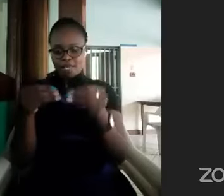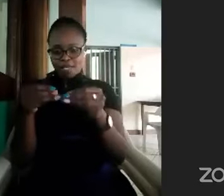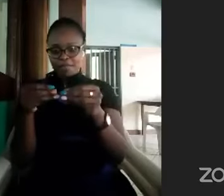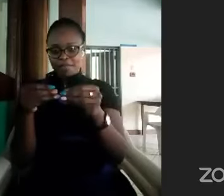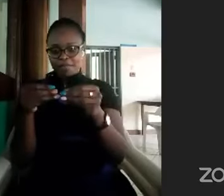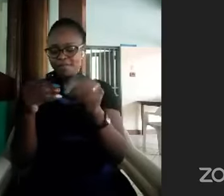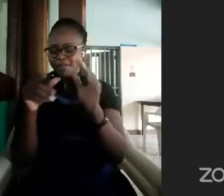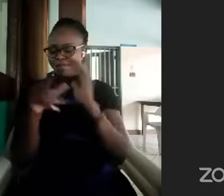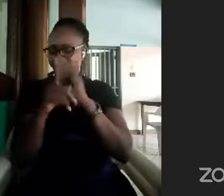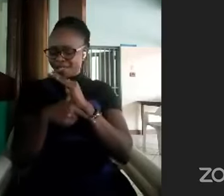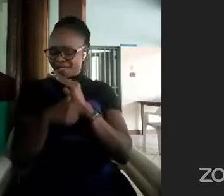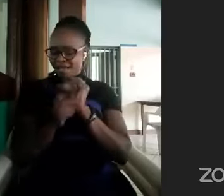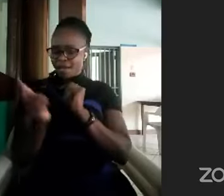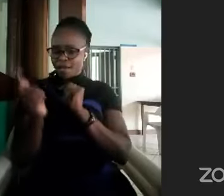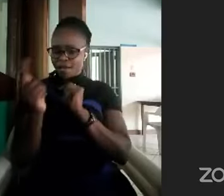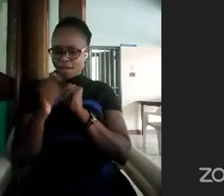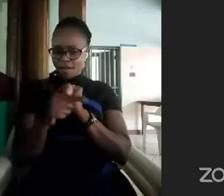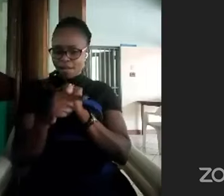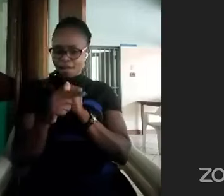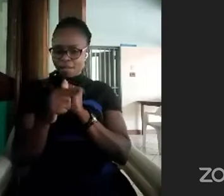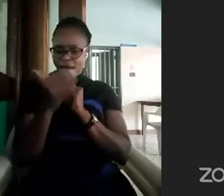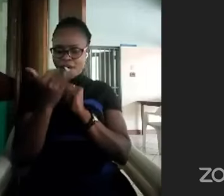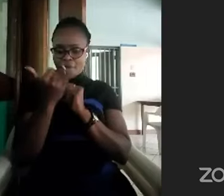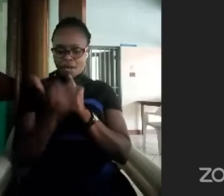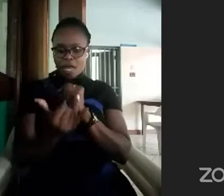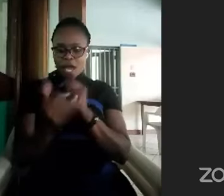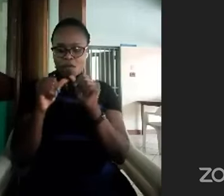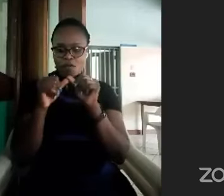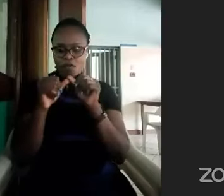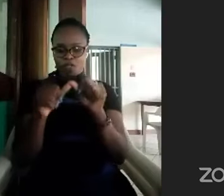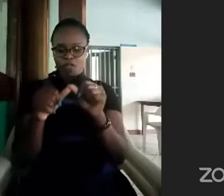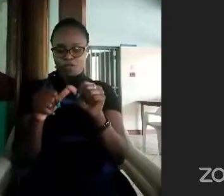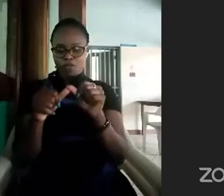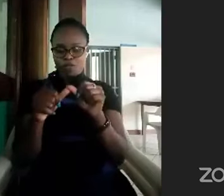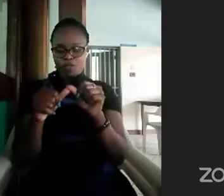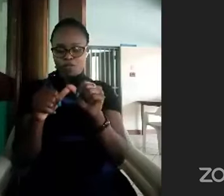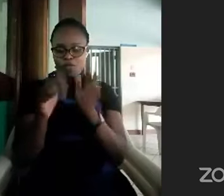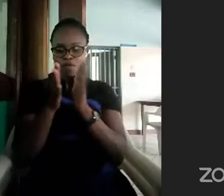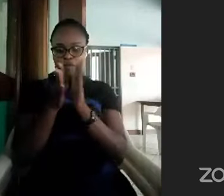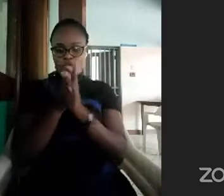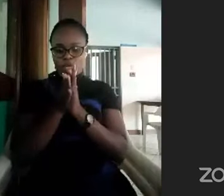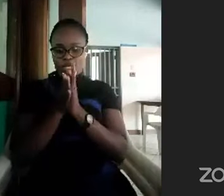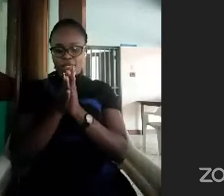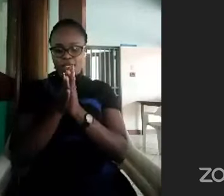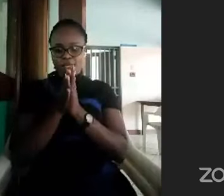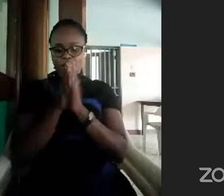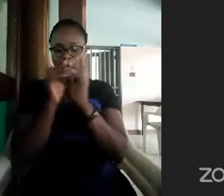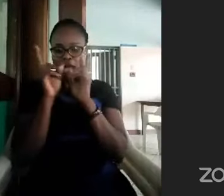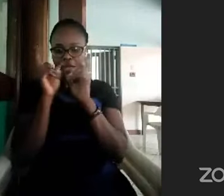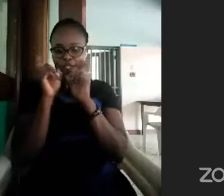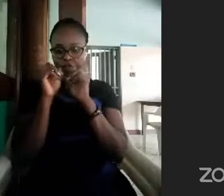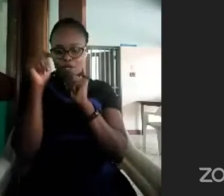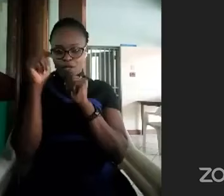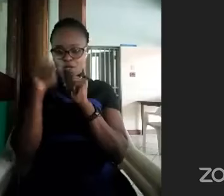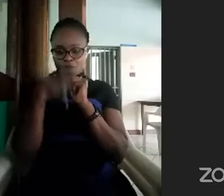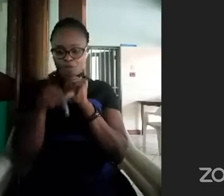But allow me now to proceed with our topic of today, where we are talking about how the